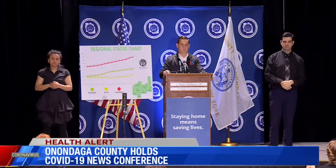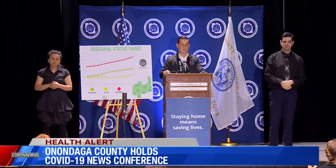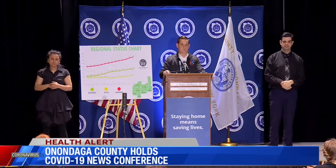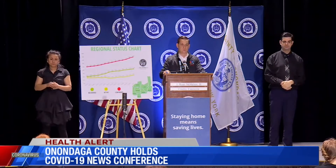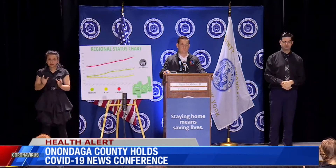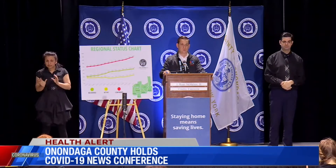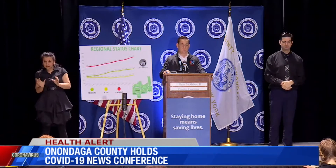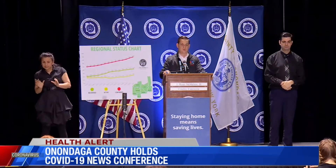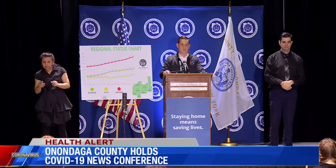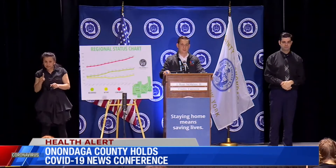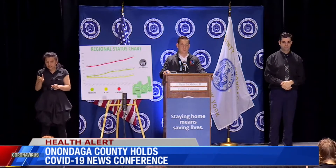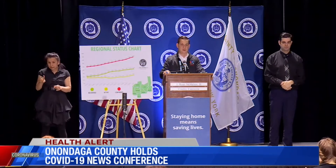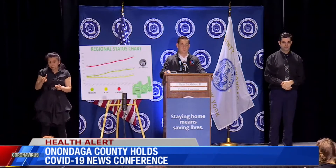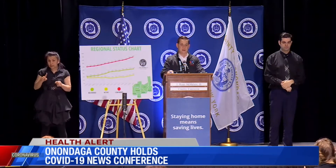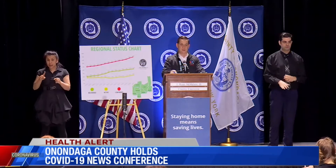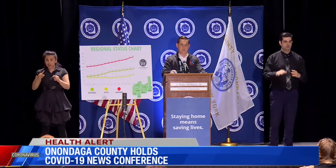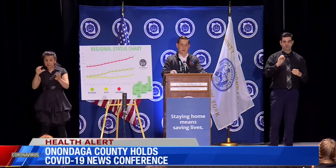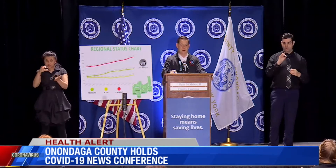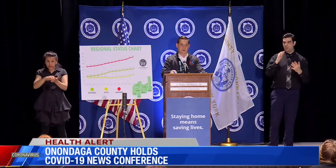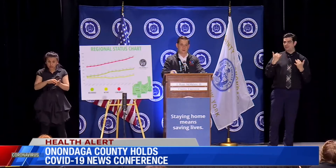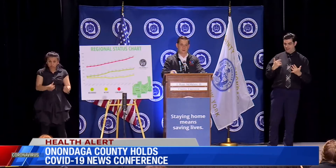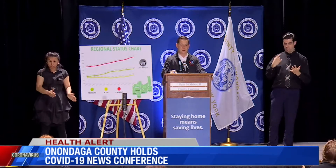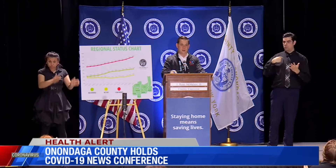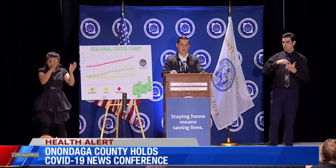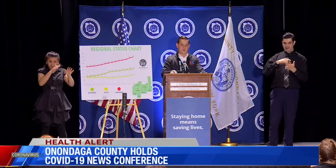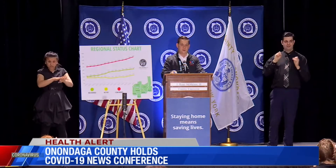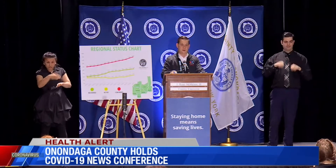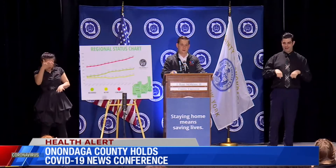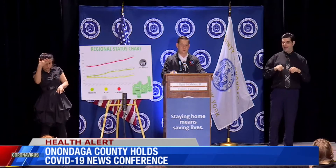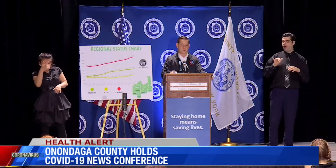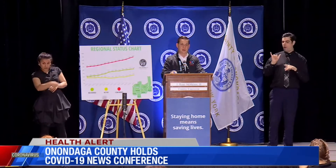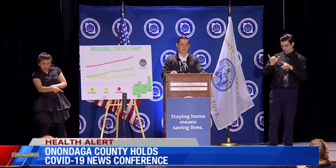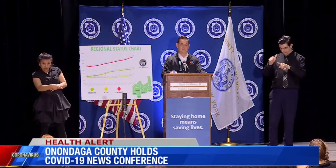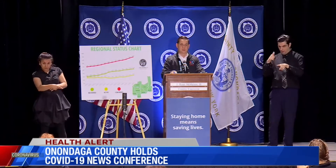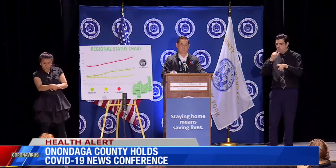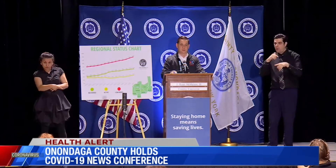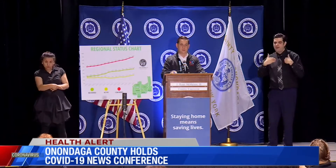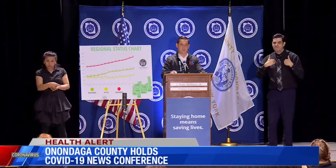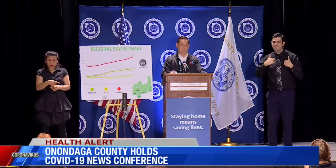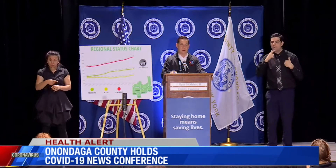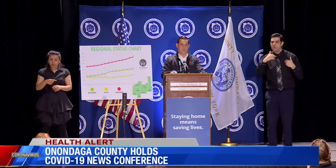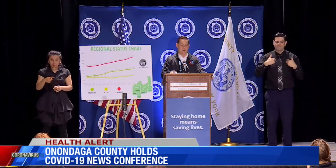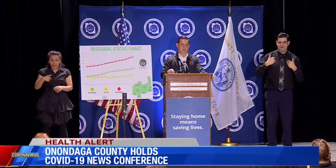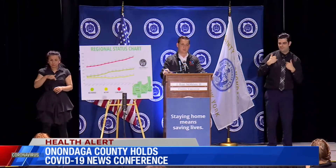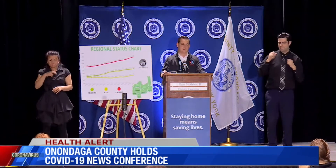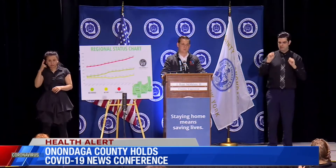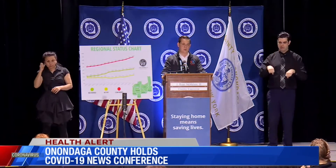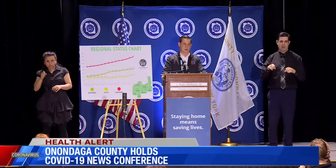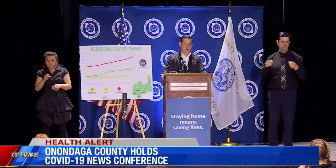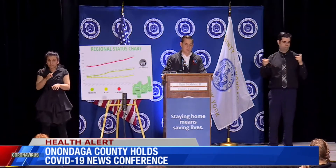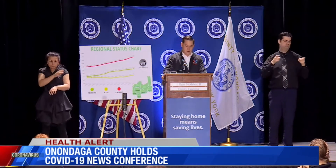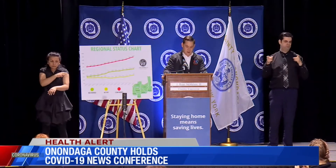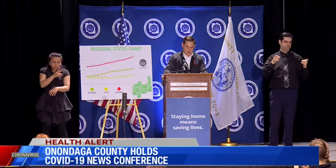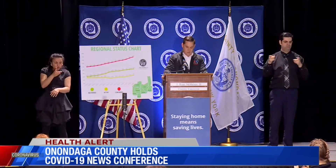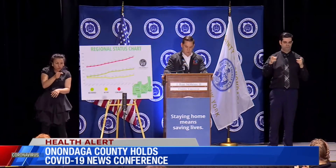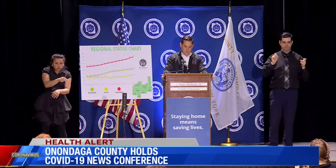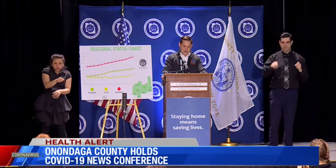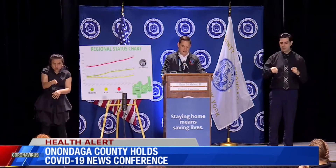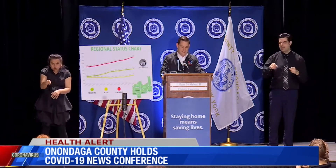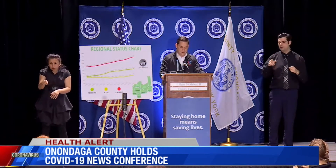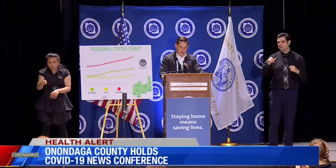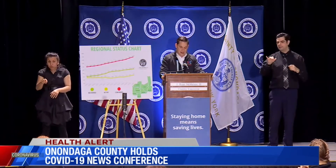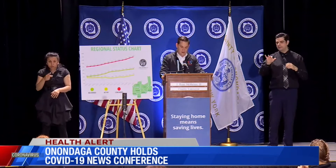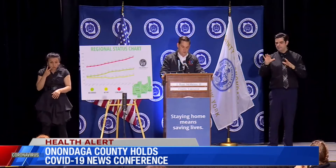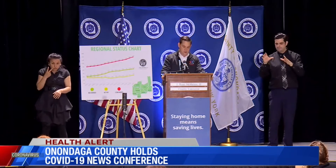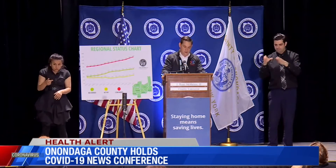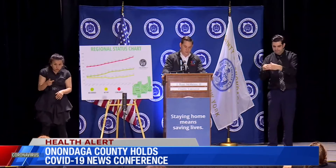cases, we've seen some asymptomatics and we've seen some light symptoms come back positive. We have